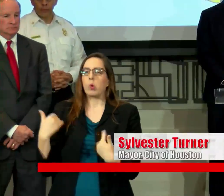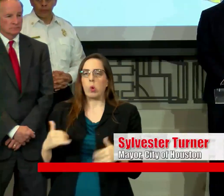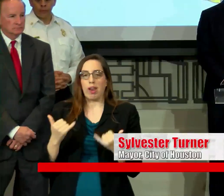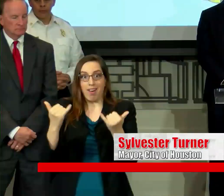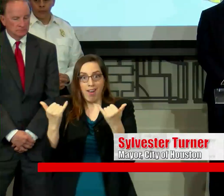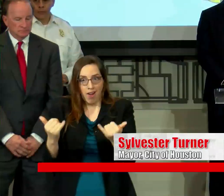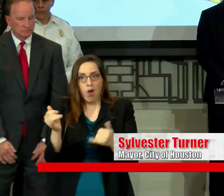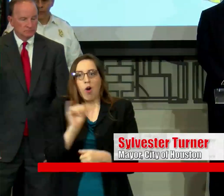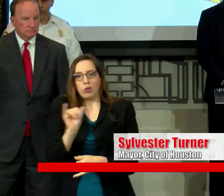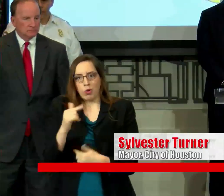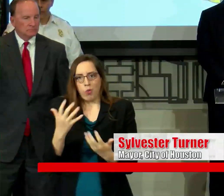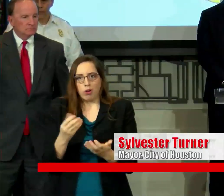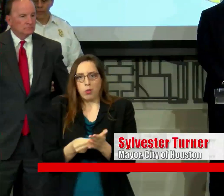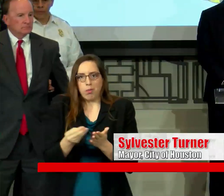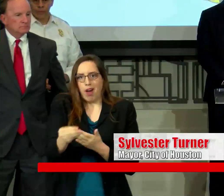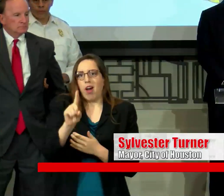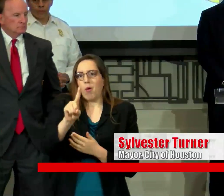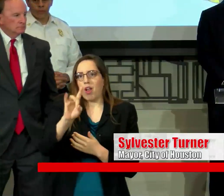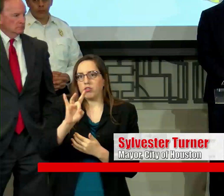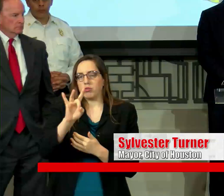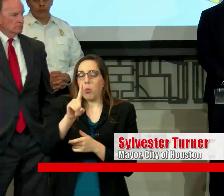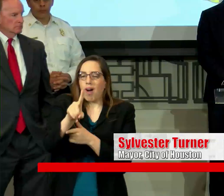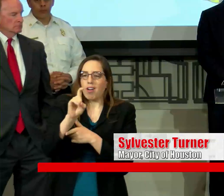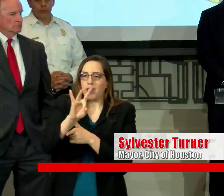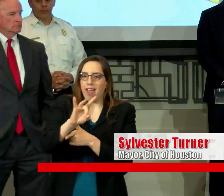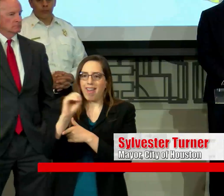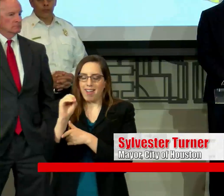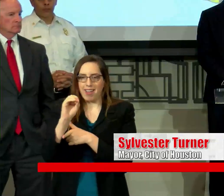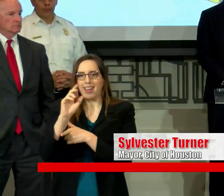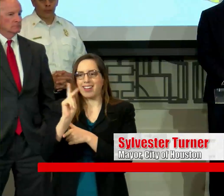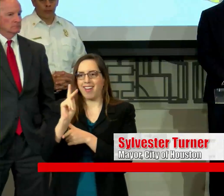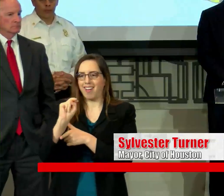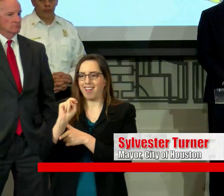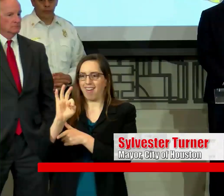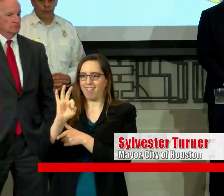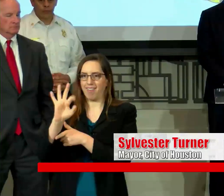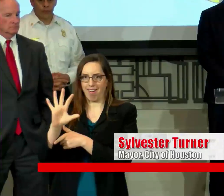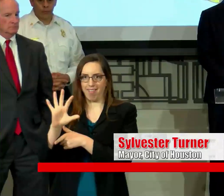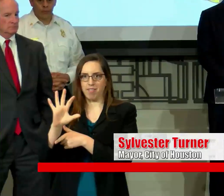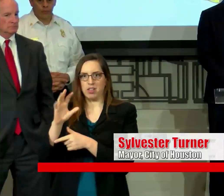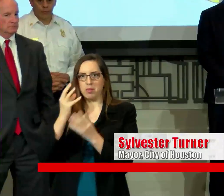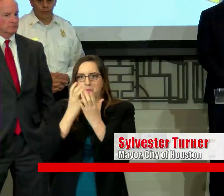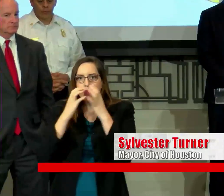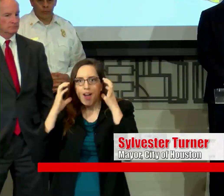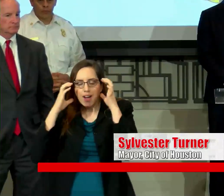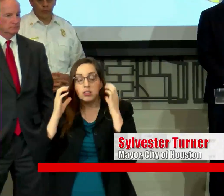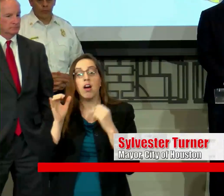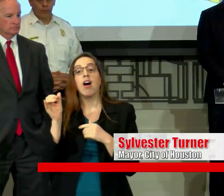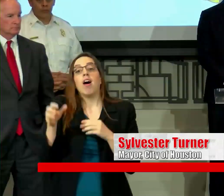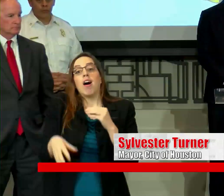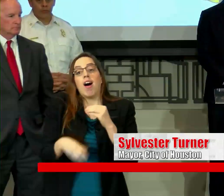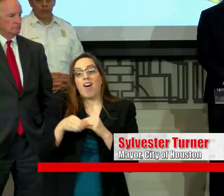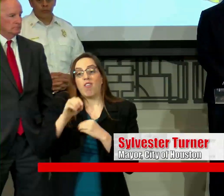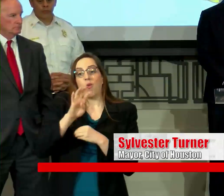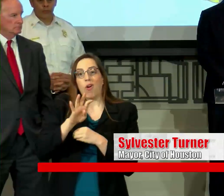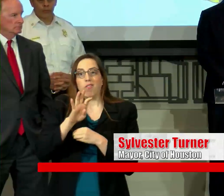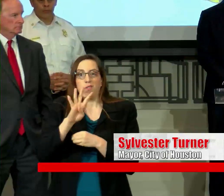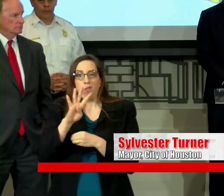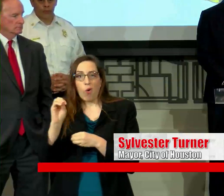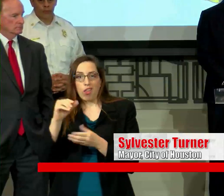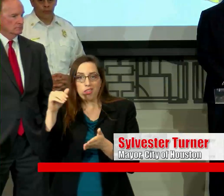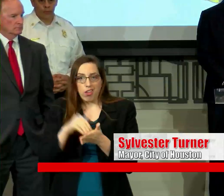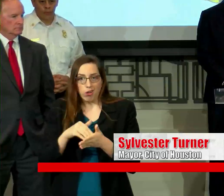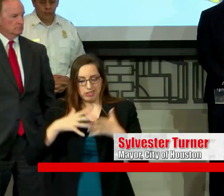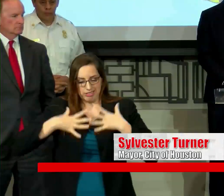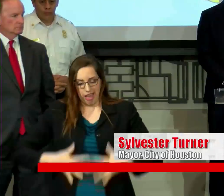another 180,000 KN95 masks. We're purchasing another 40,000 gowns, some